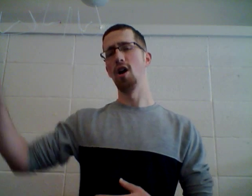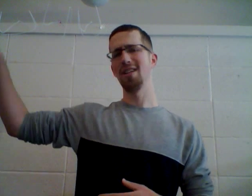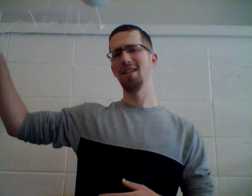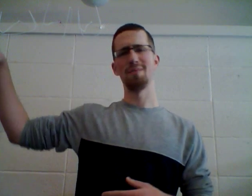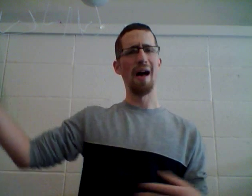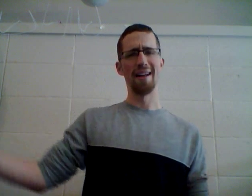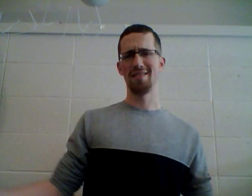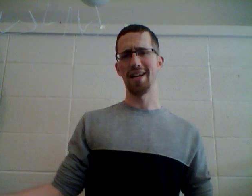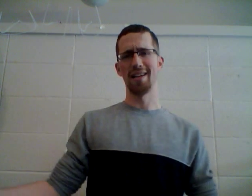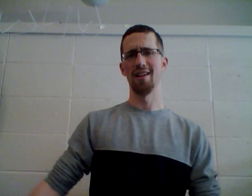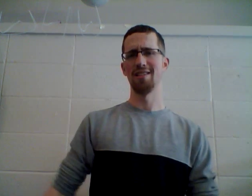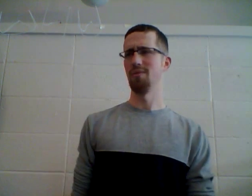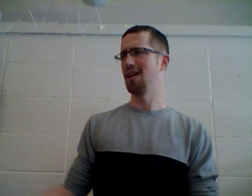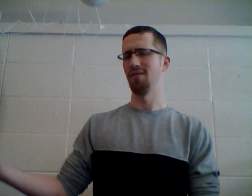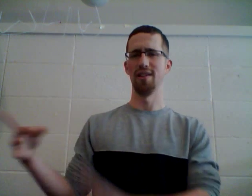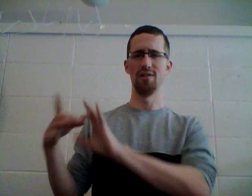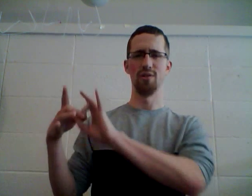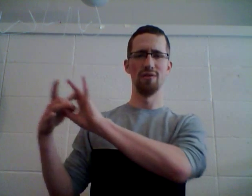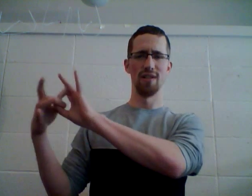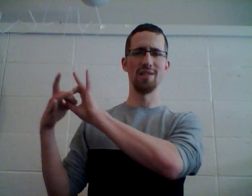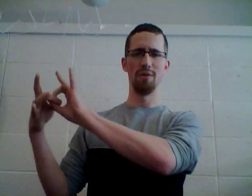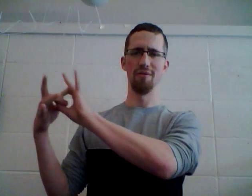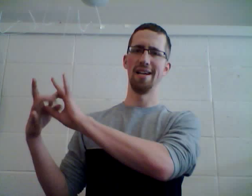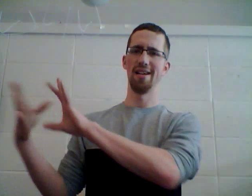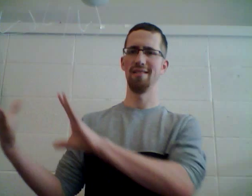Oh, he's my second cousin, whatever, the two of us were related.